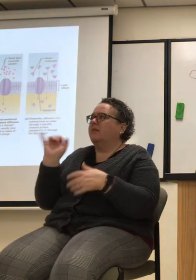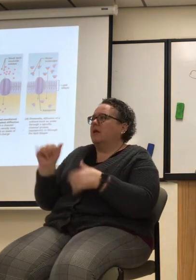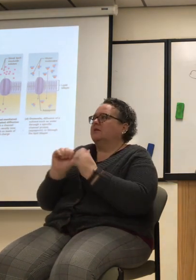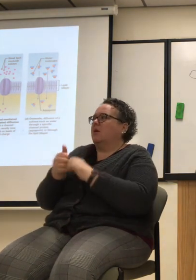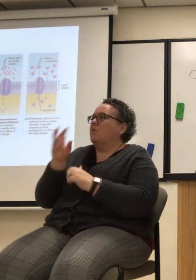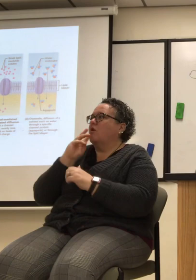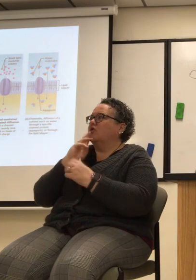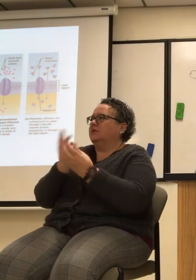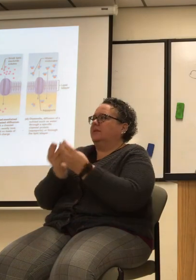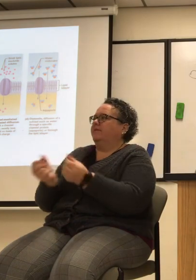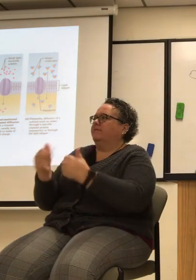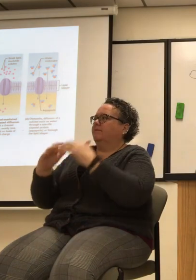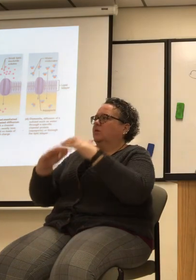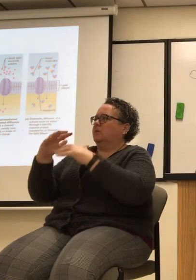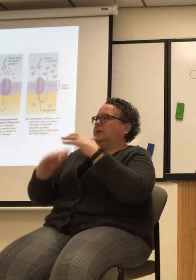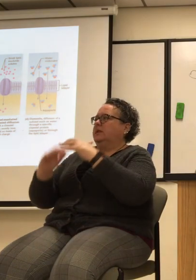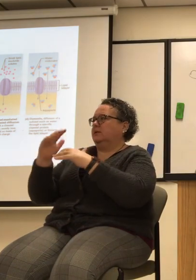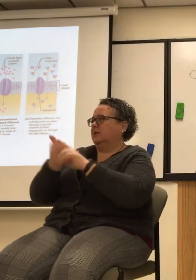okay?